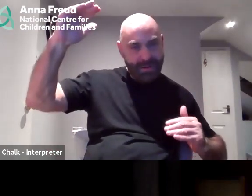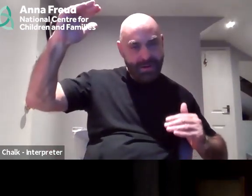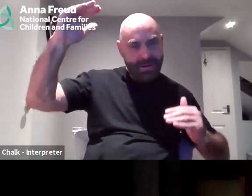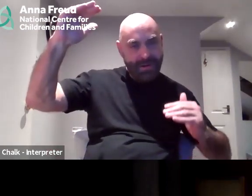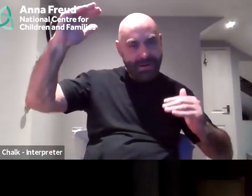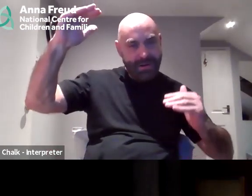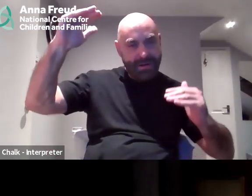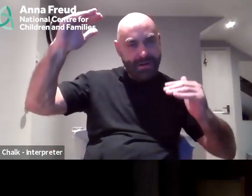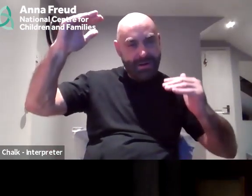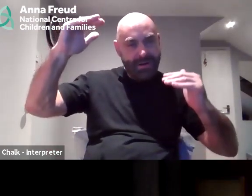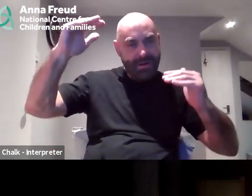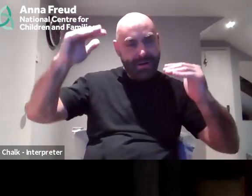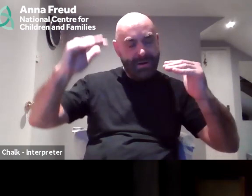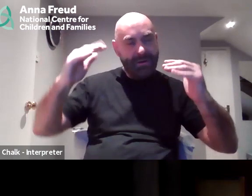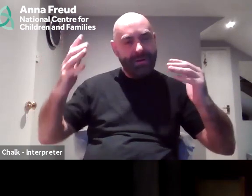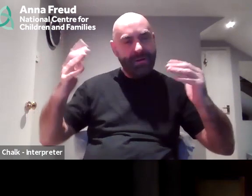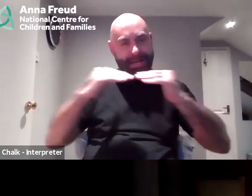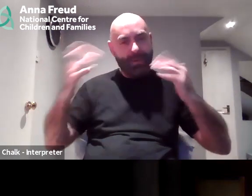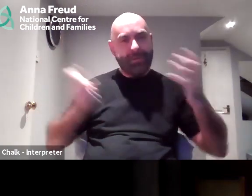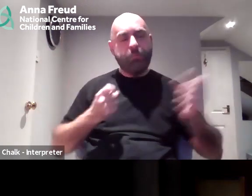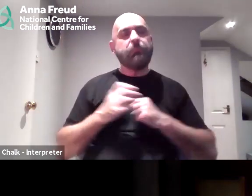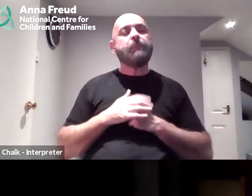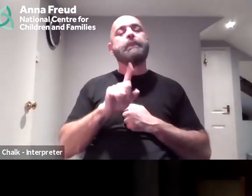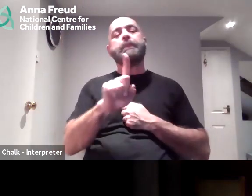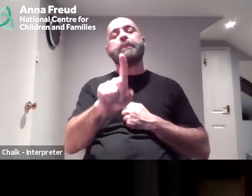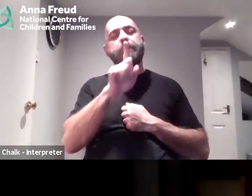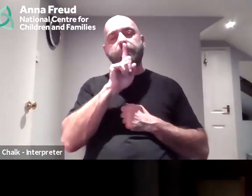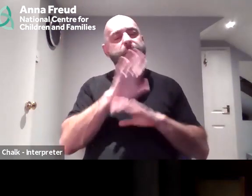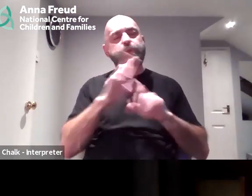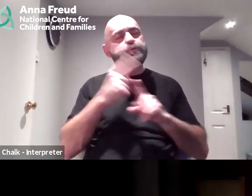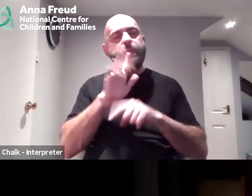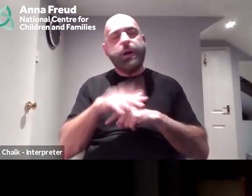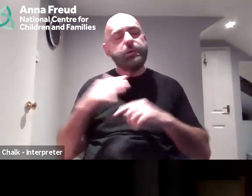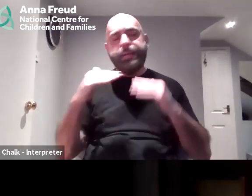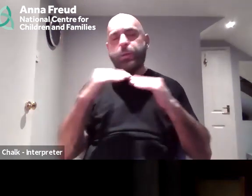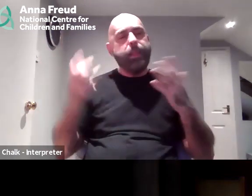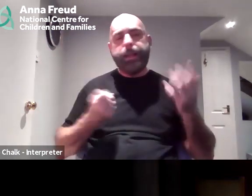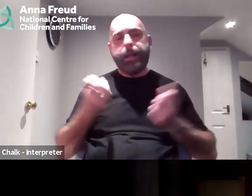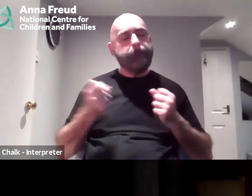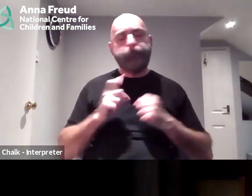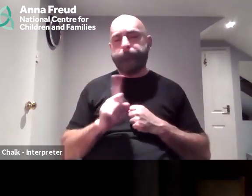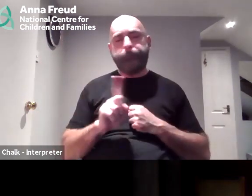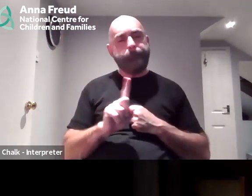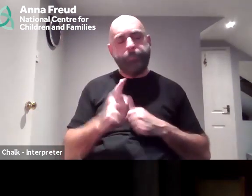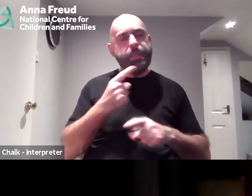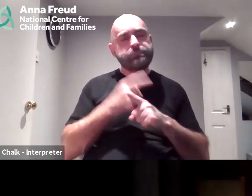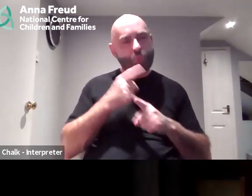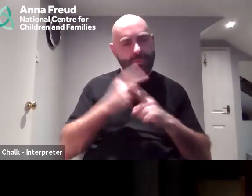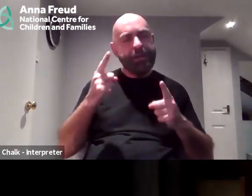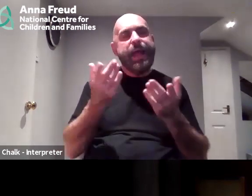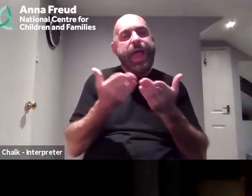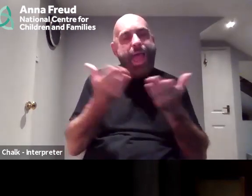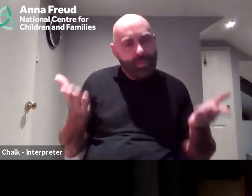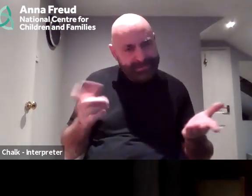income? Well, firstly, I'm not talking about equal income. I'm talking about greater